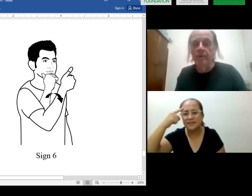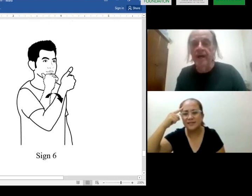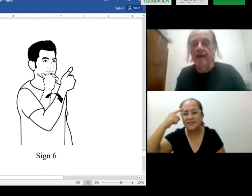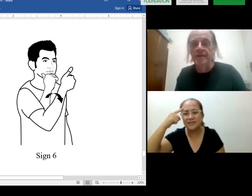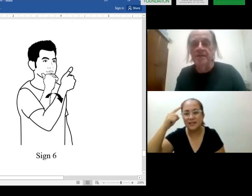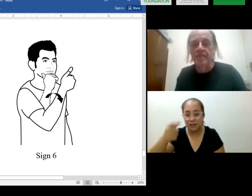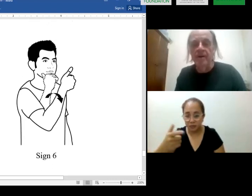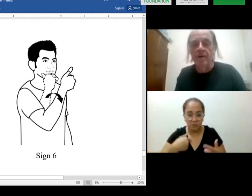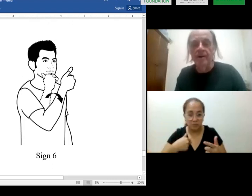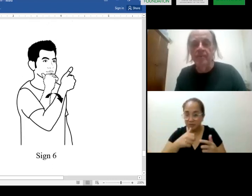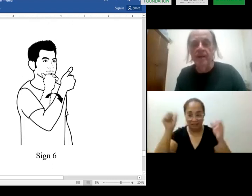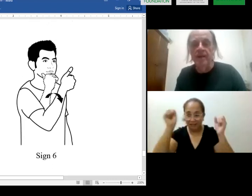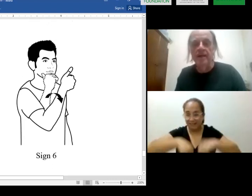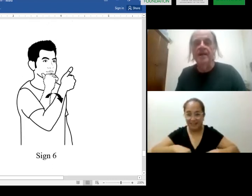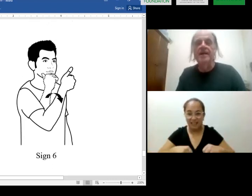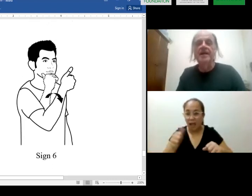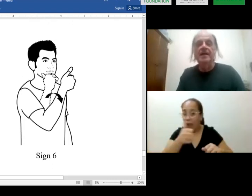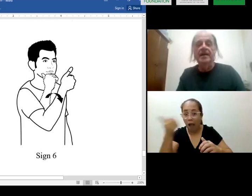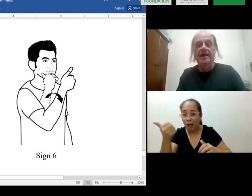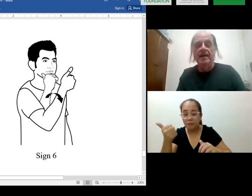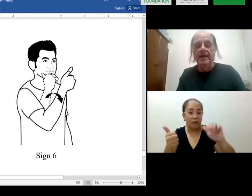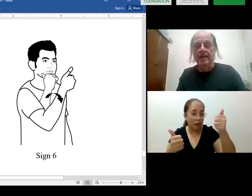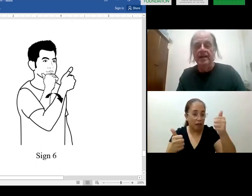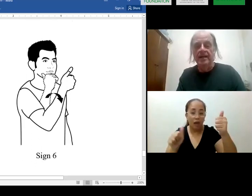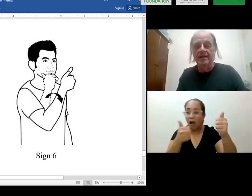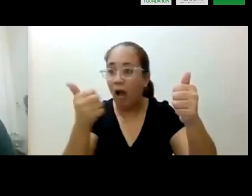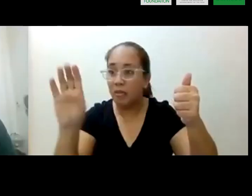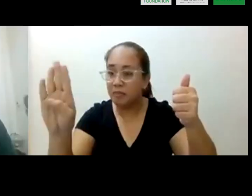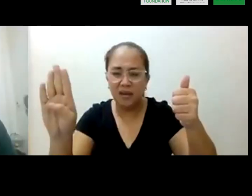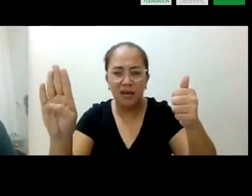Somebody argue A and somebody argue B.